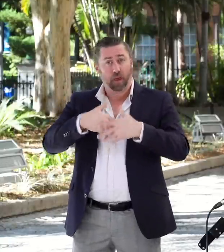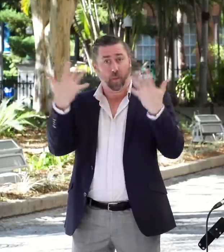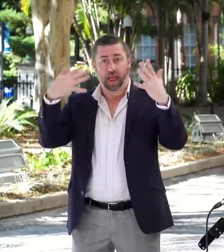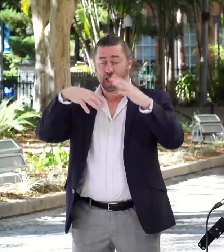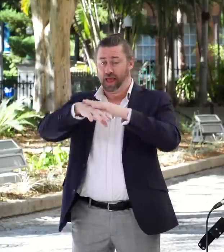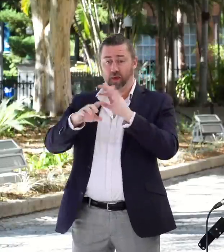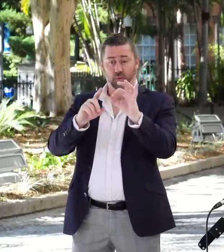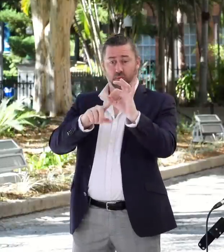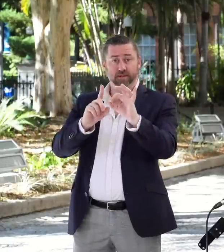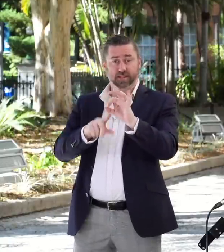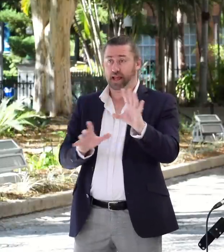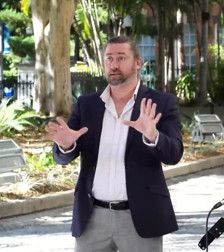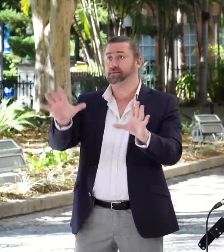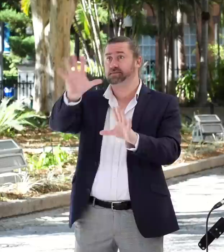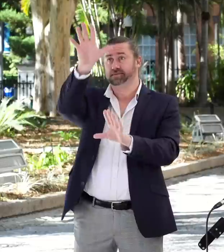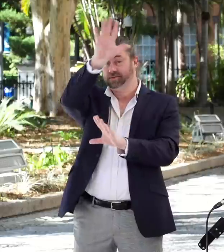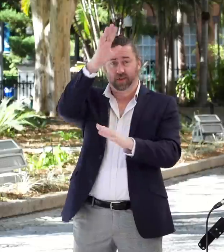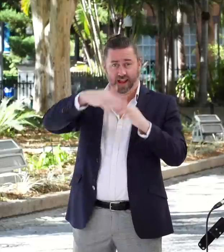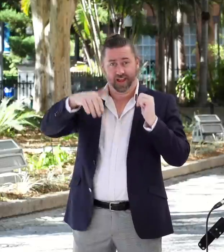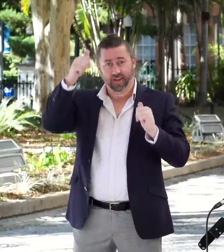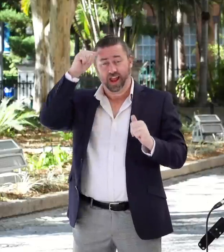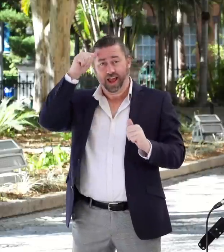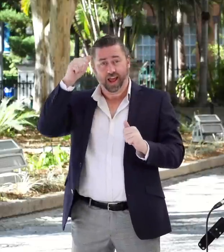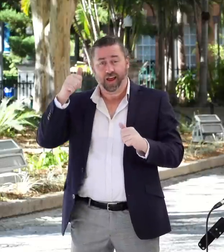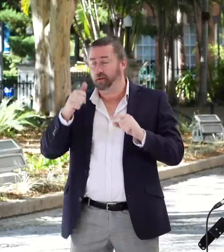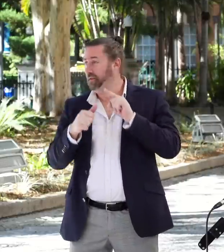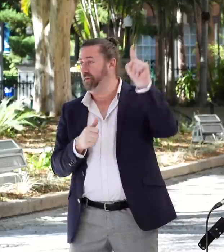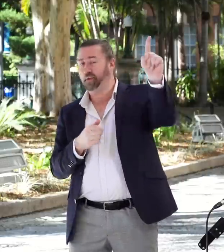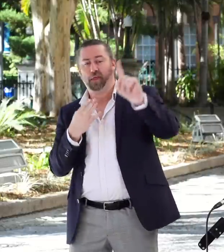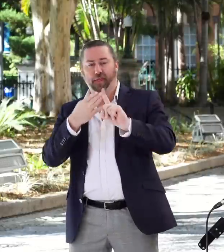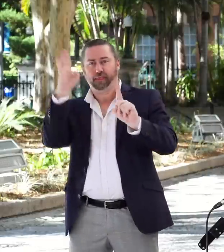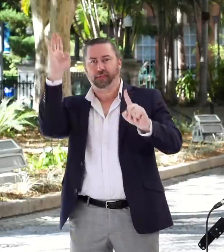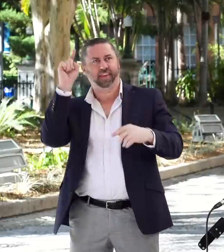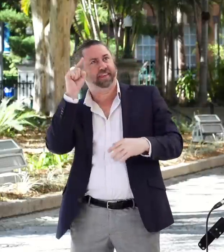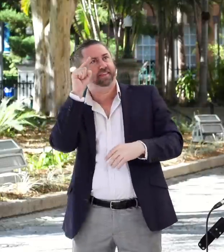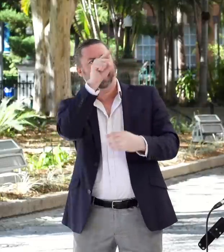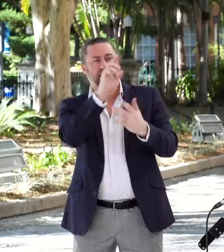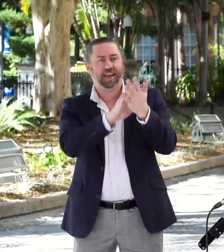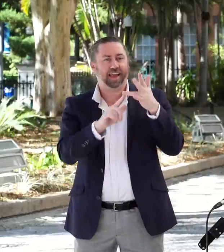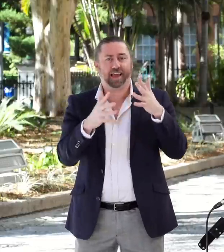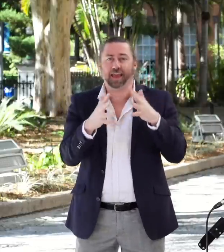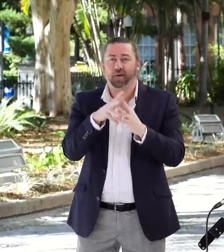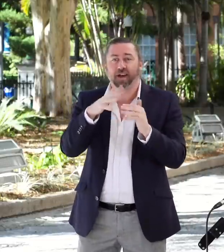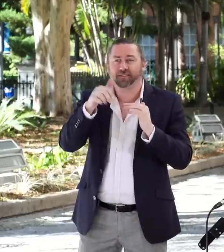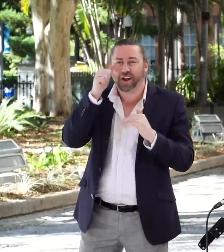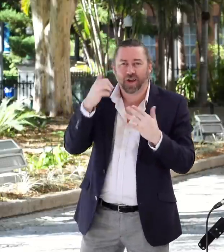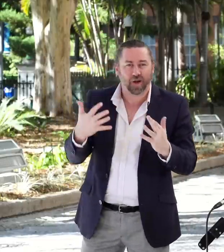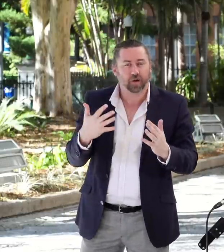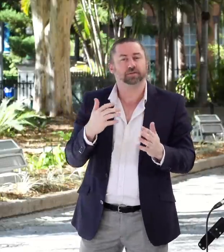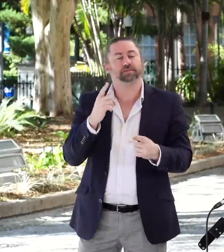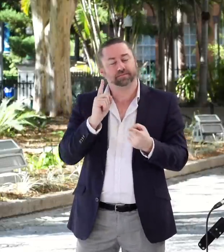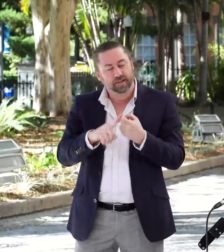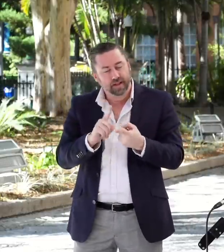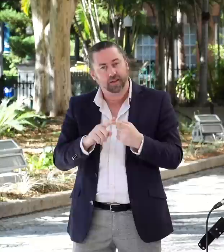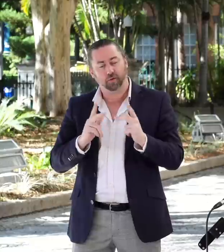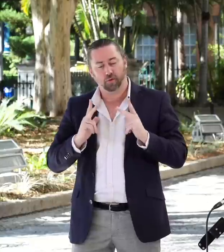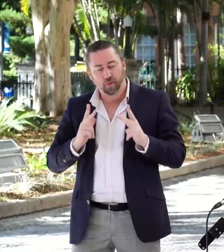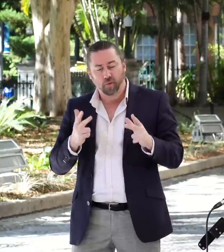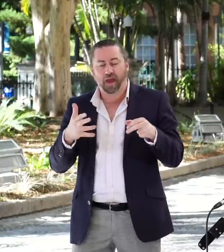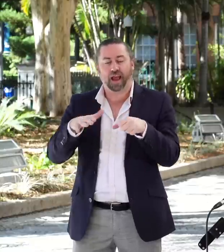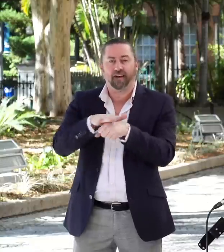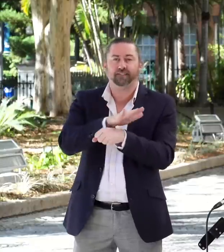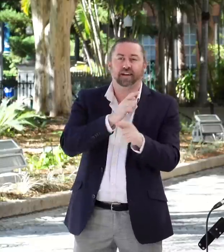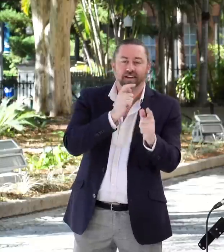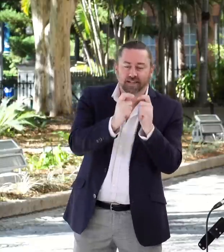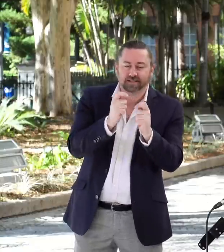because we don't know where this virus might pop up. It's really important that you come forward and get tested as soon as possible so we